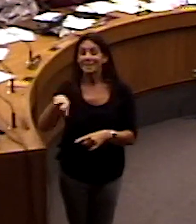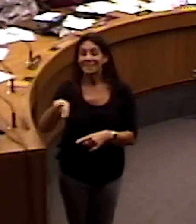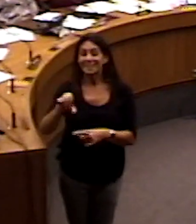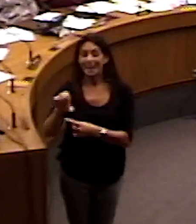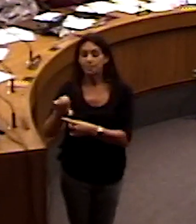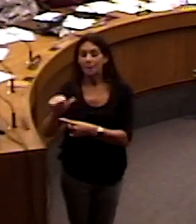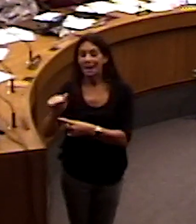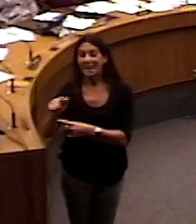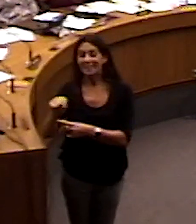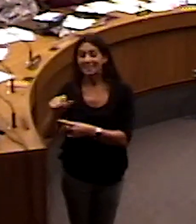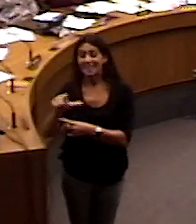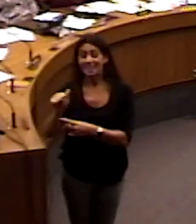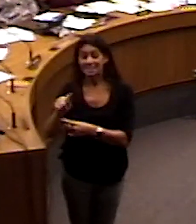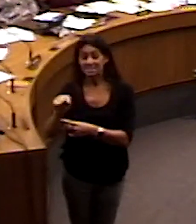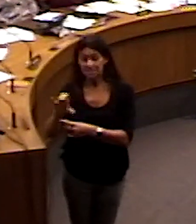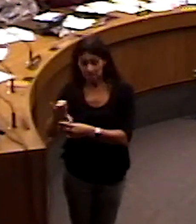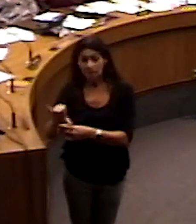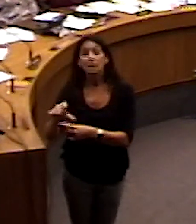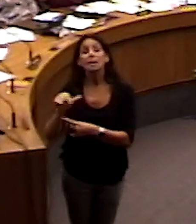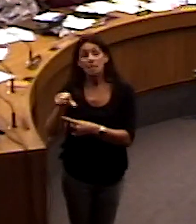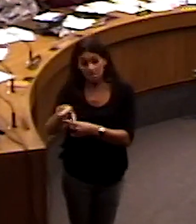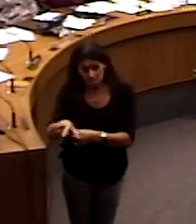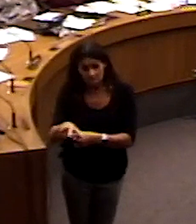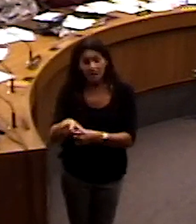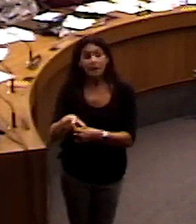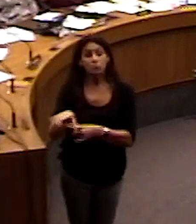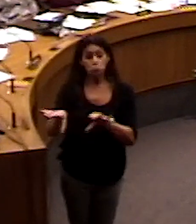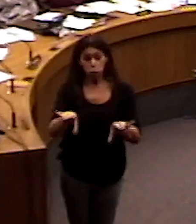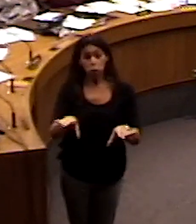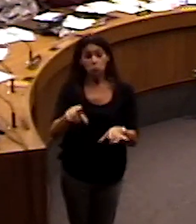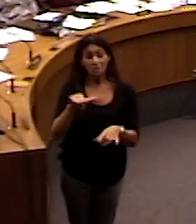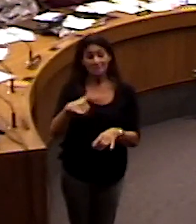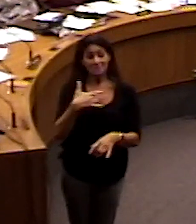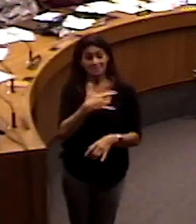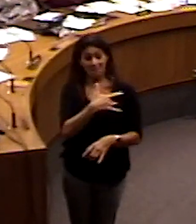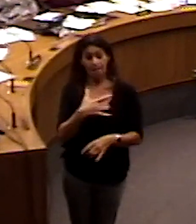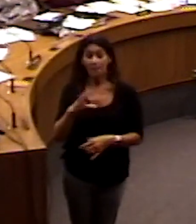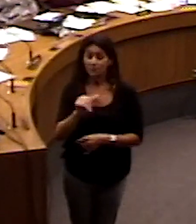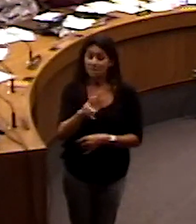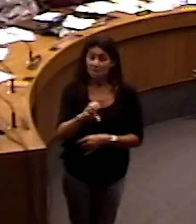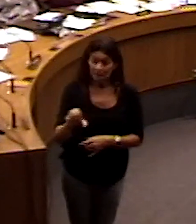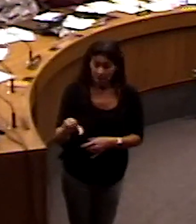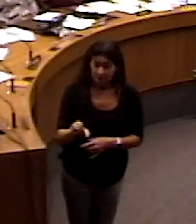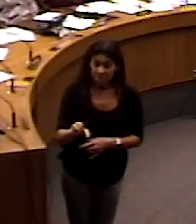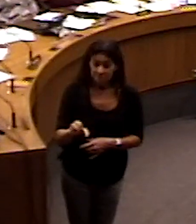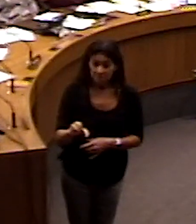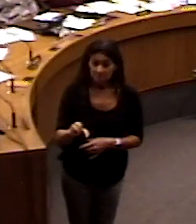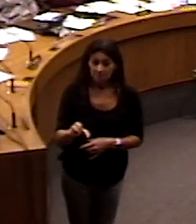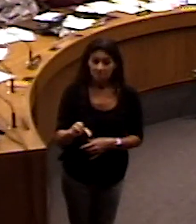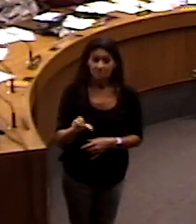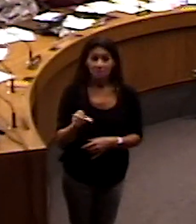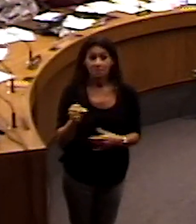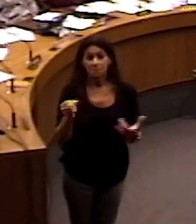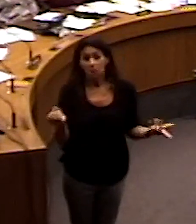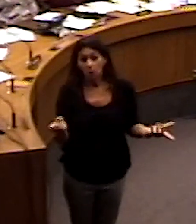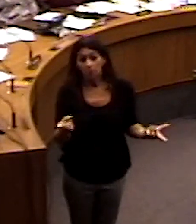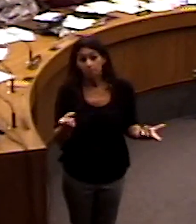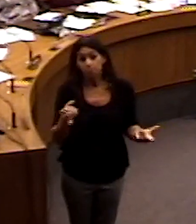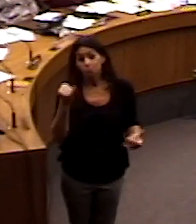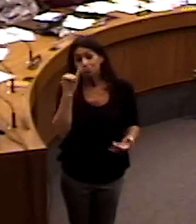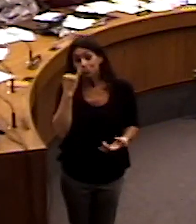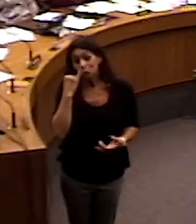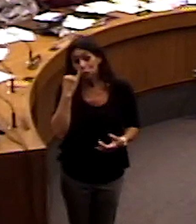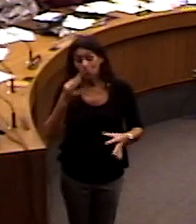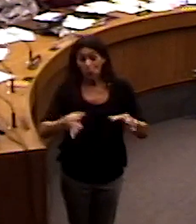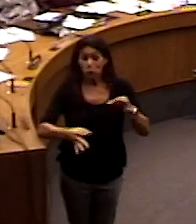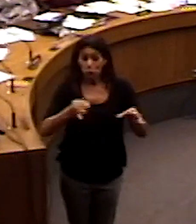cases like this, and they have, and they have a pretty good team. Yes, they're overworked, but so's the court, and so's the whole entire system, as